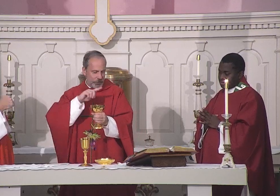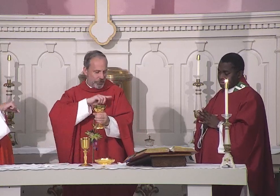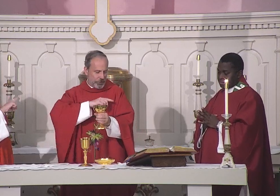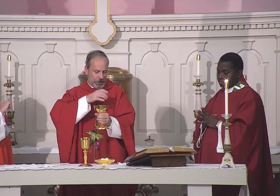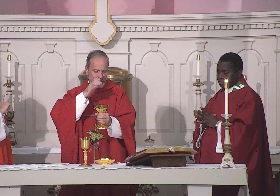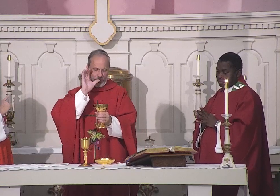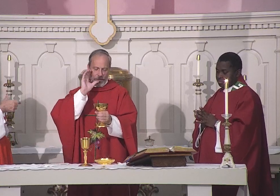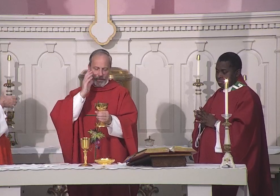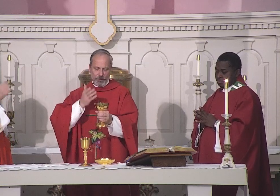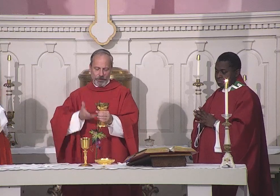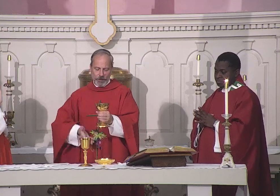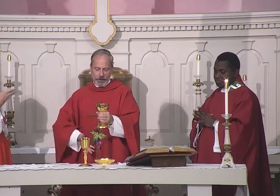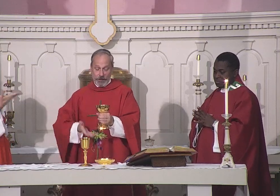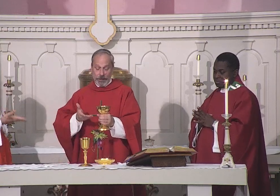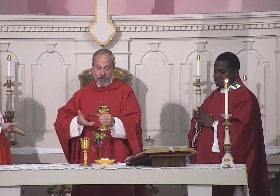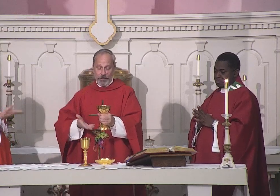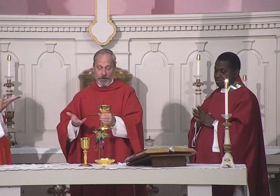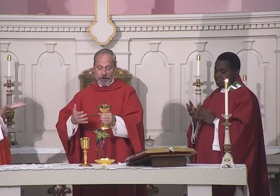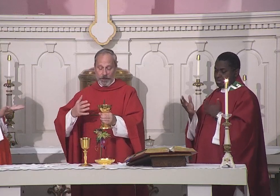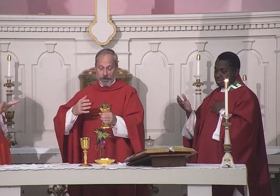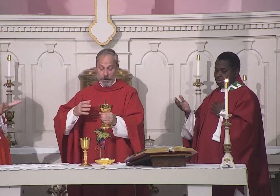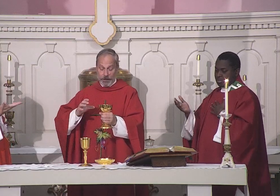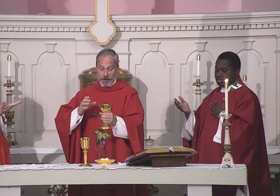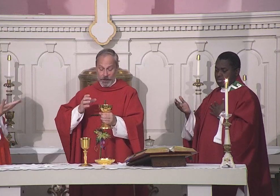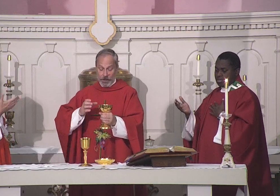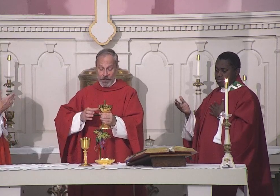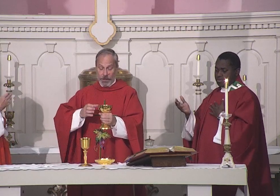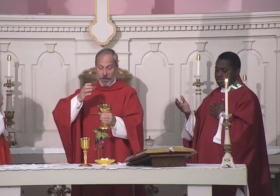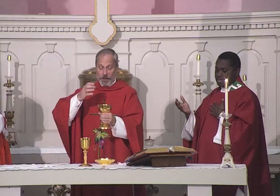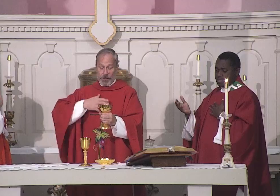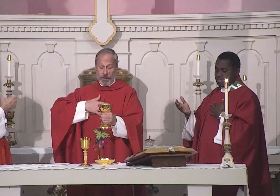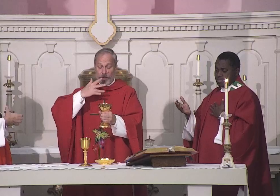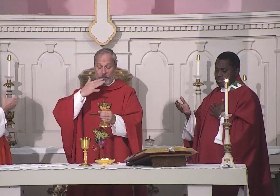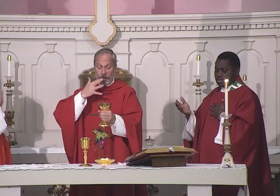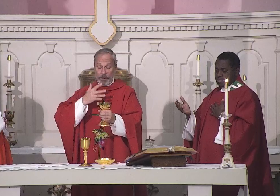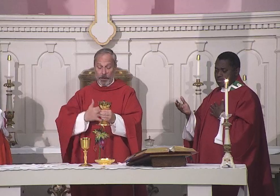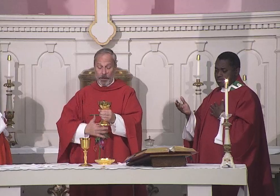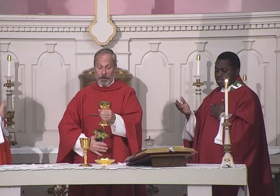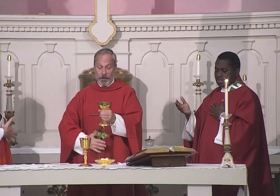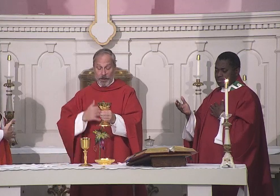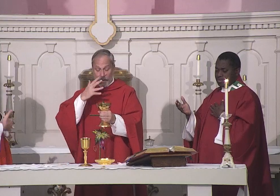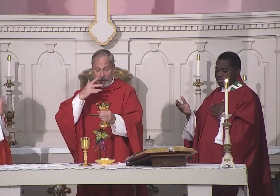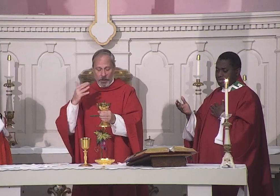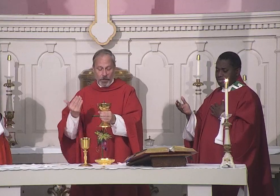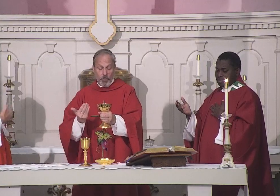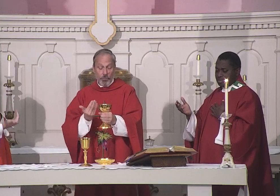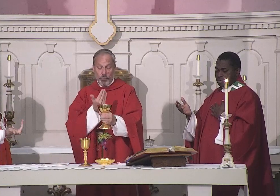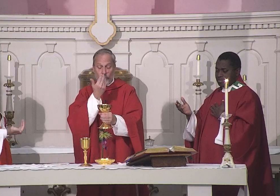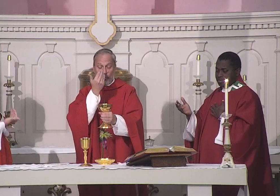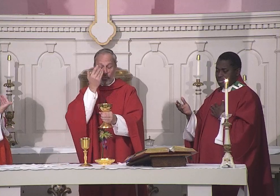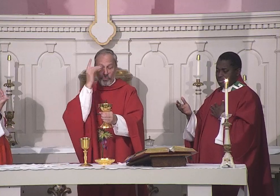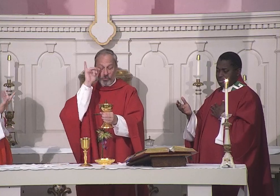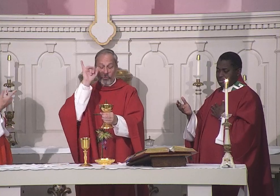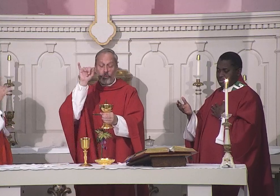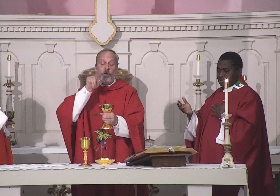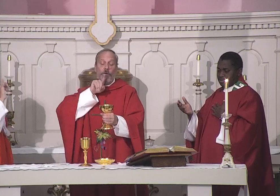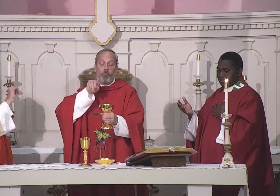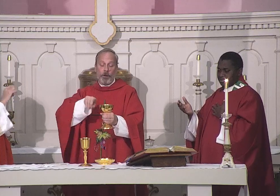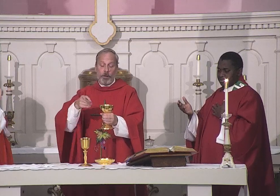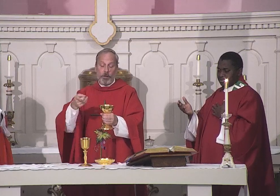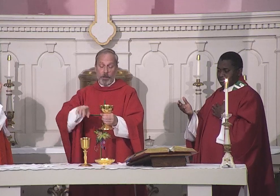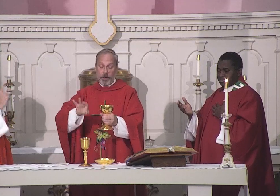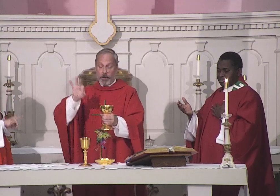and drink from it, for this is the chalice of my blood, the blood of the new